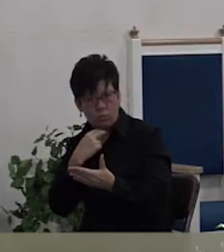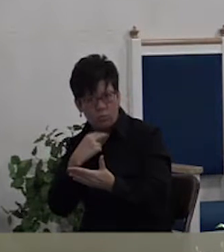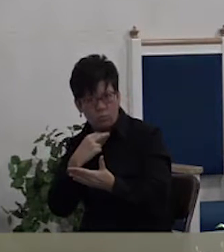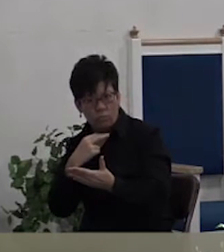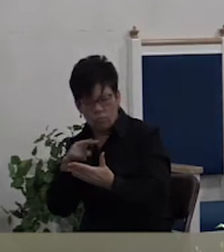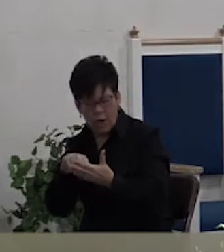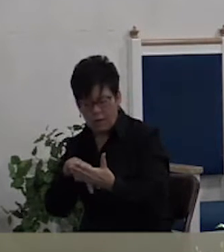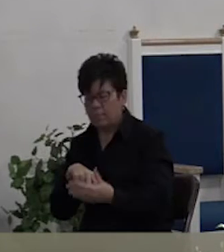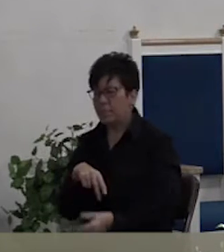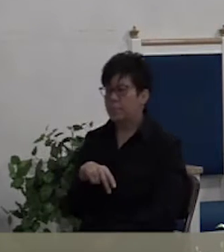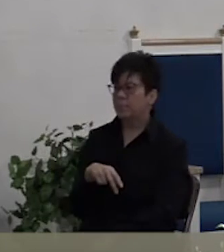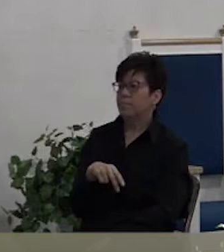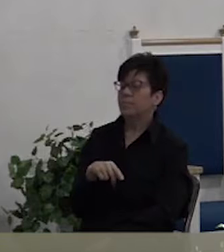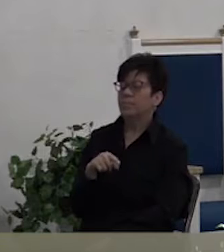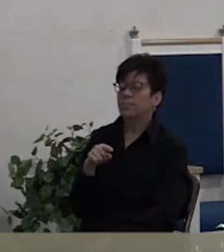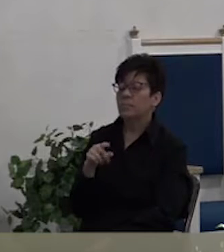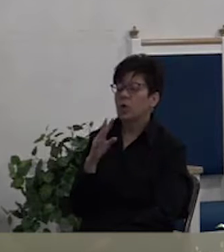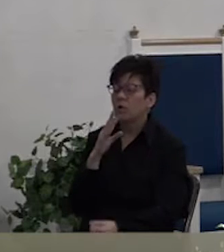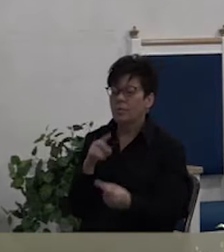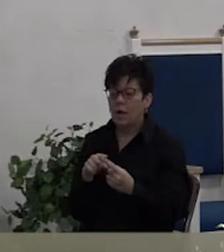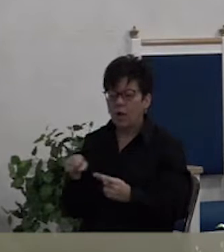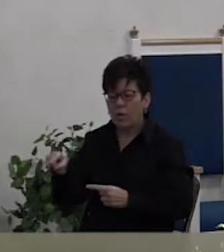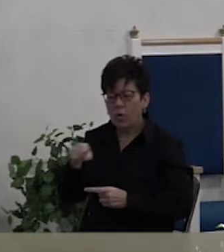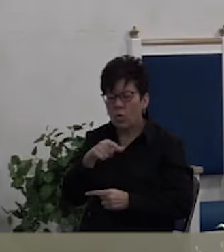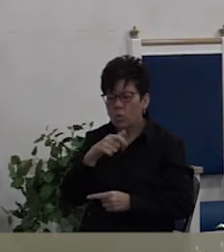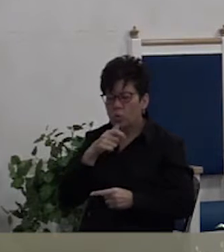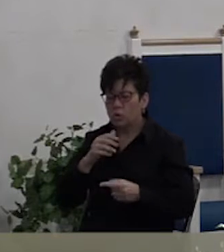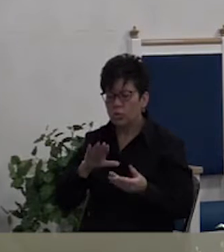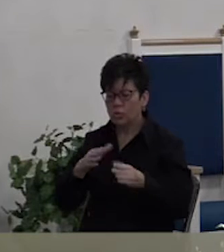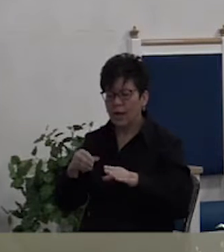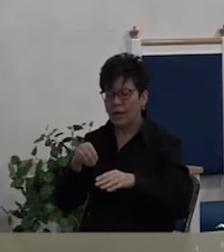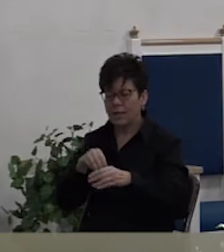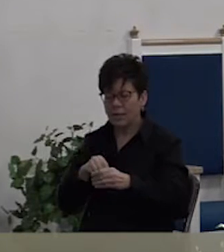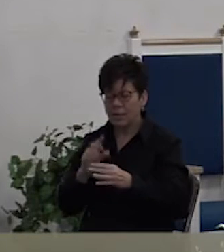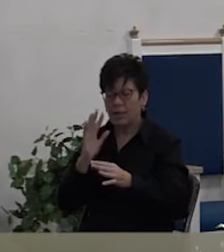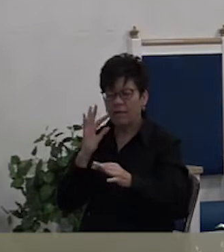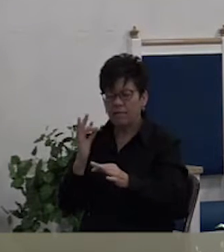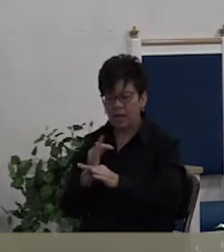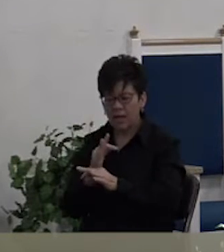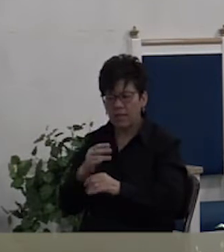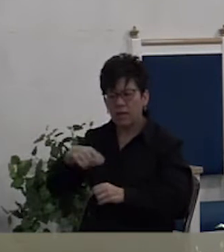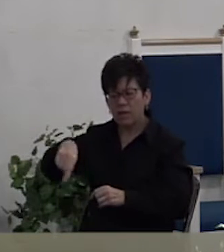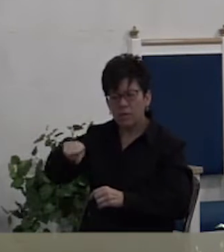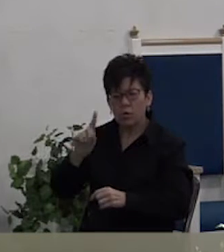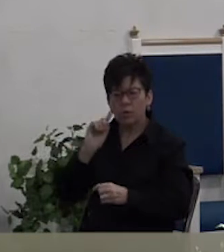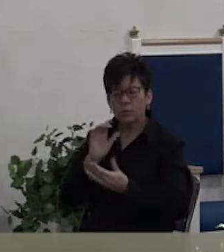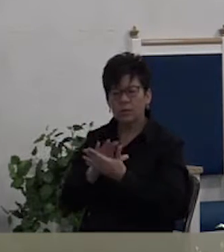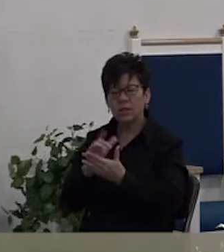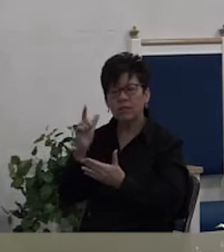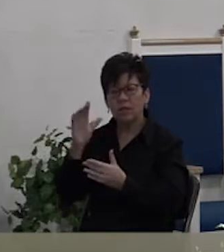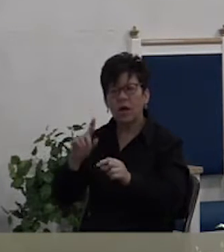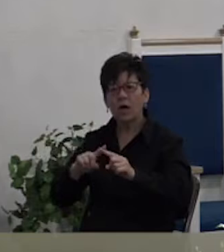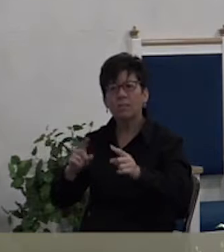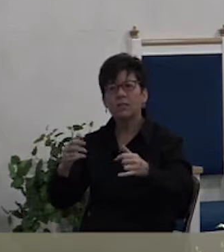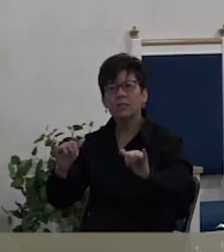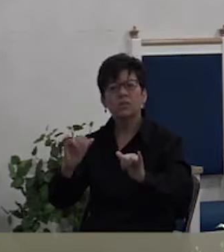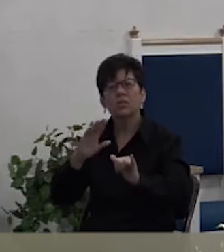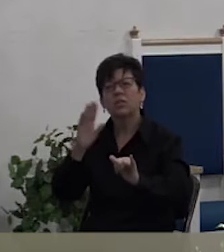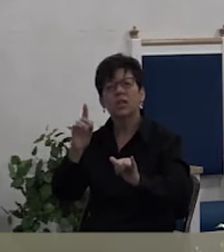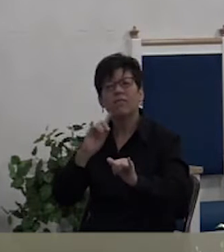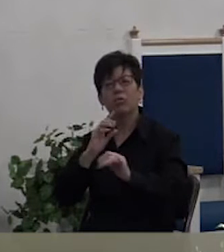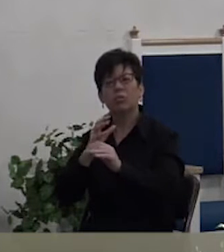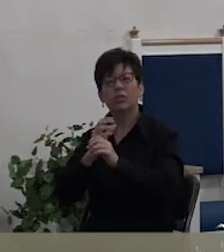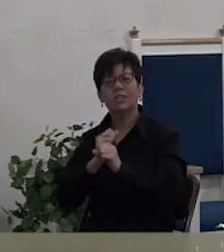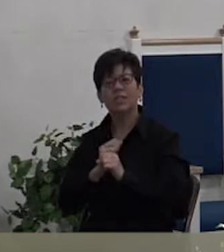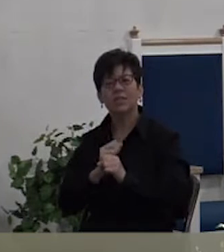It was talking about those that died in faith, those that believed God but still never received